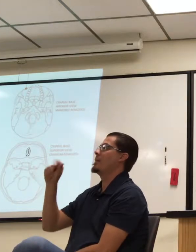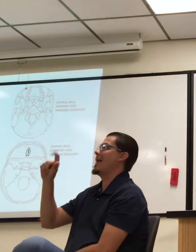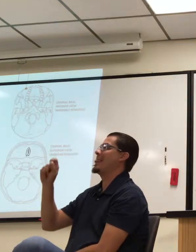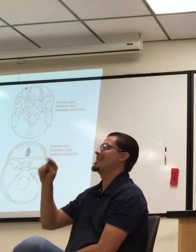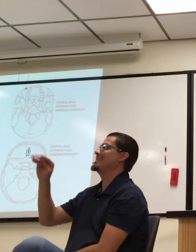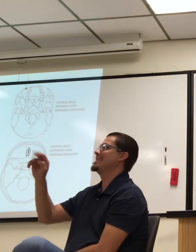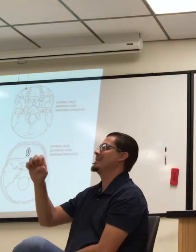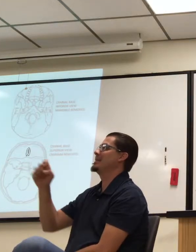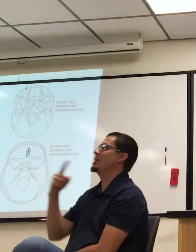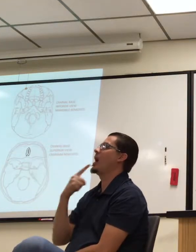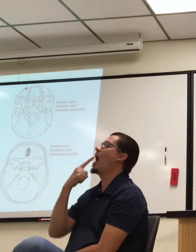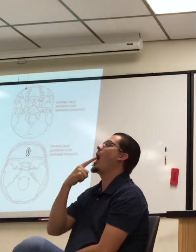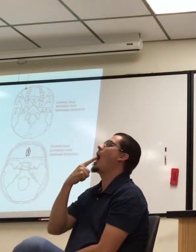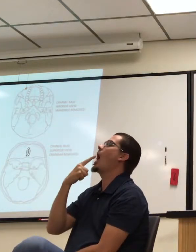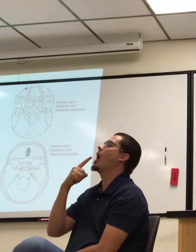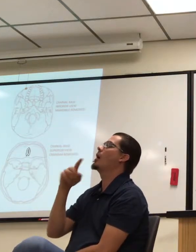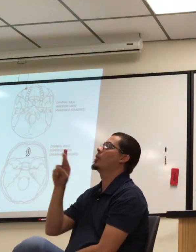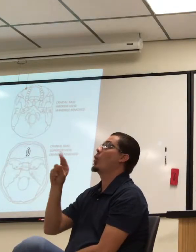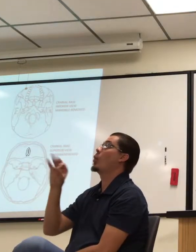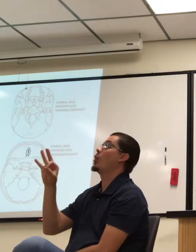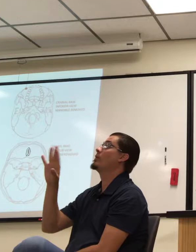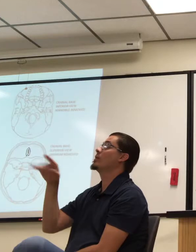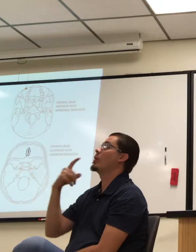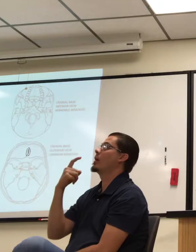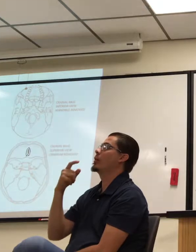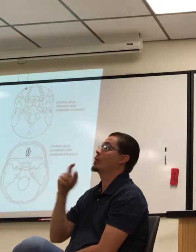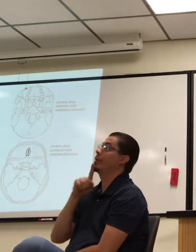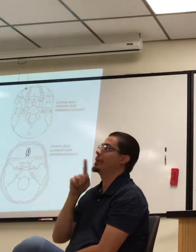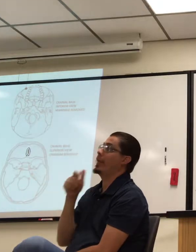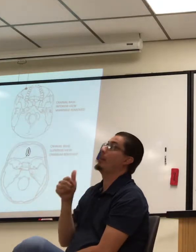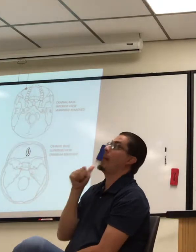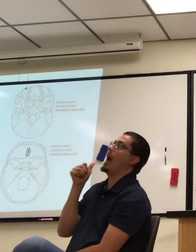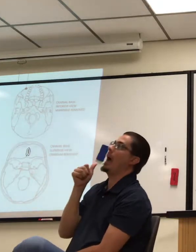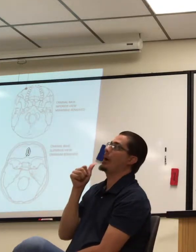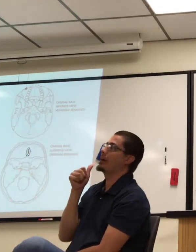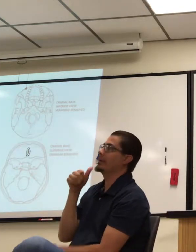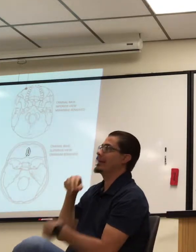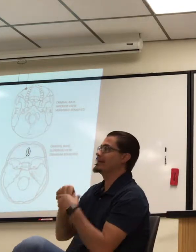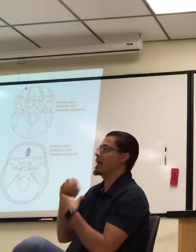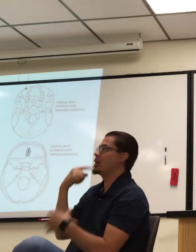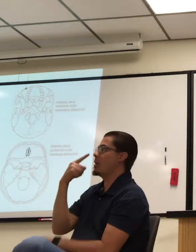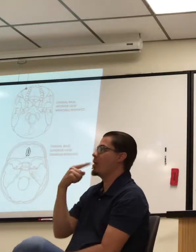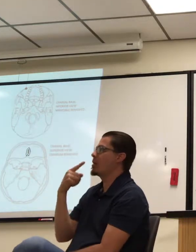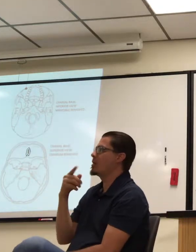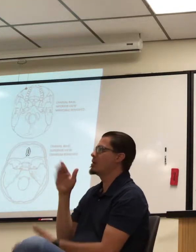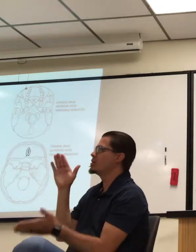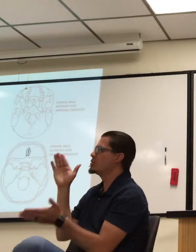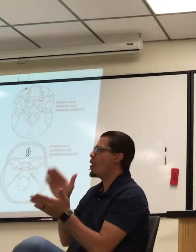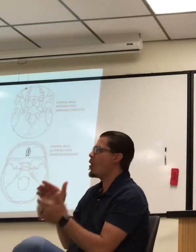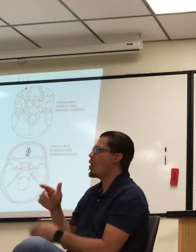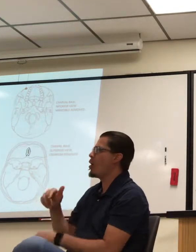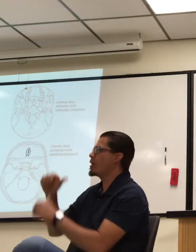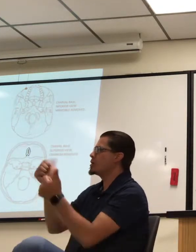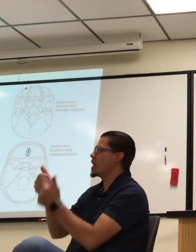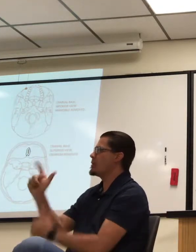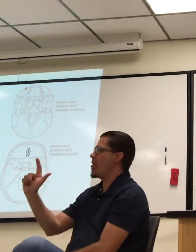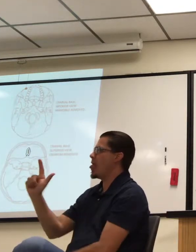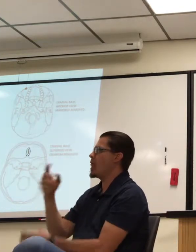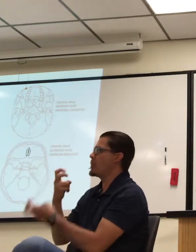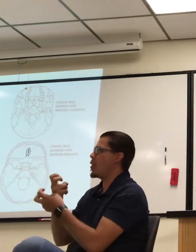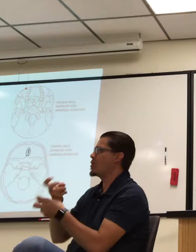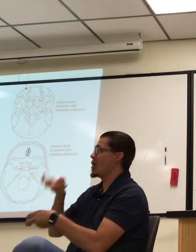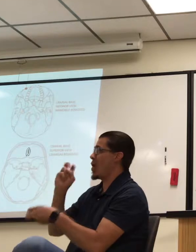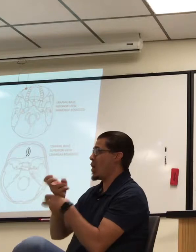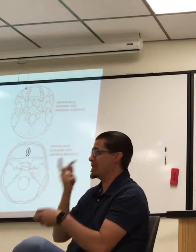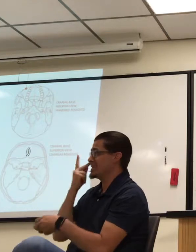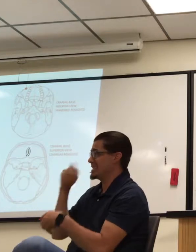the roof of your mouth. It's actually the back of the roof of your mouth. They're very small L-shaped bones. They're very difficult to see